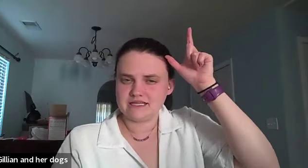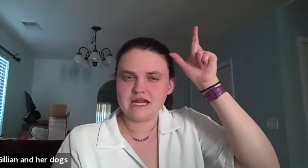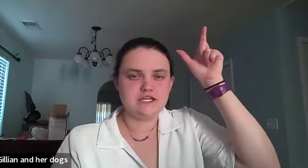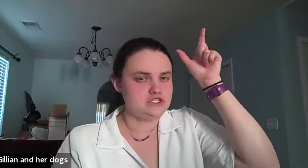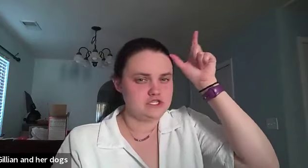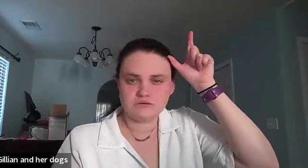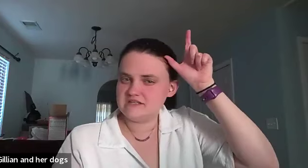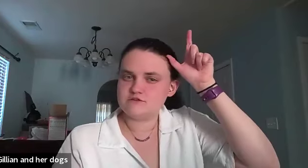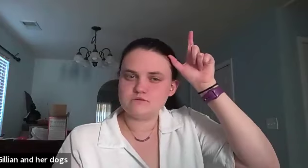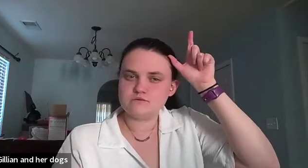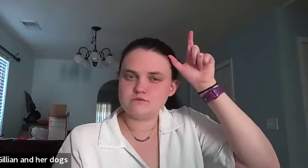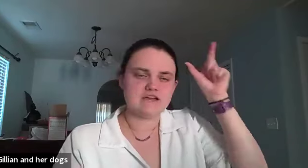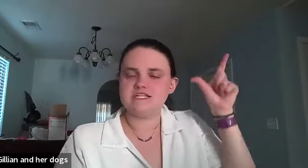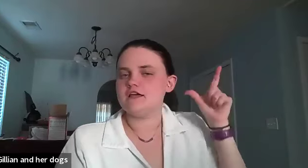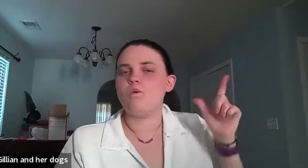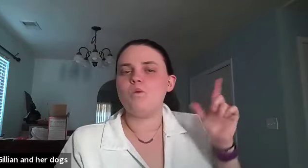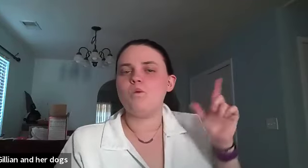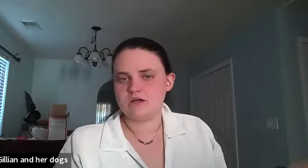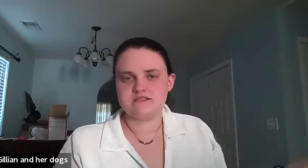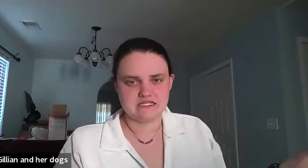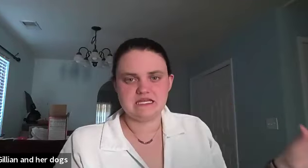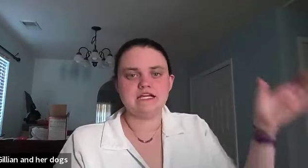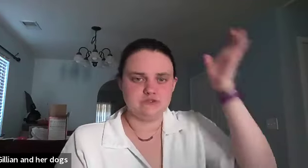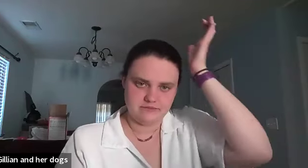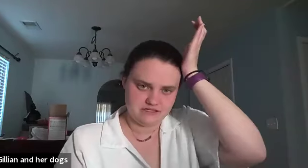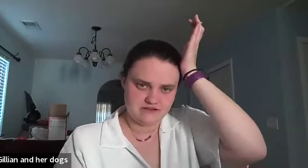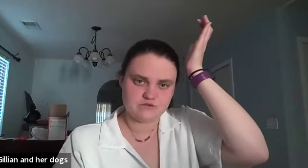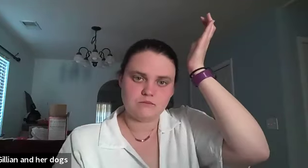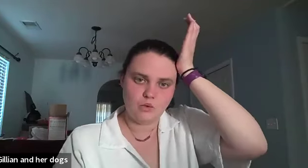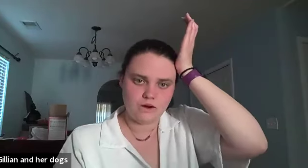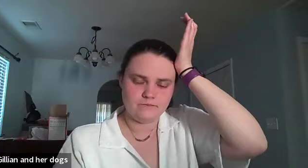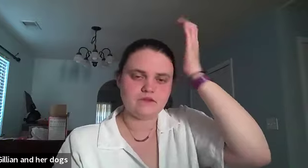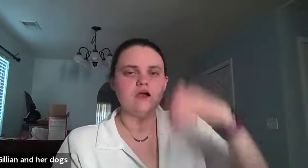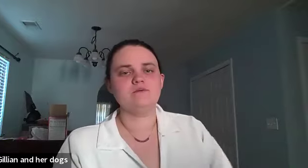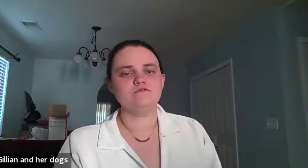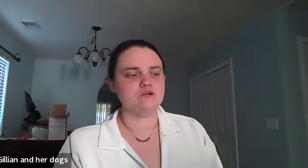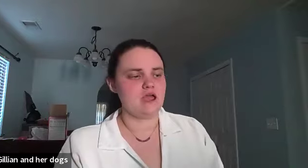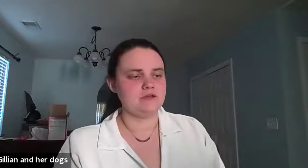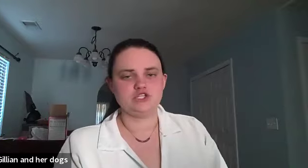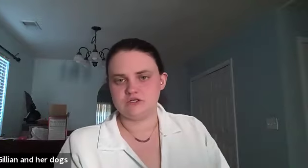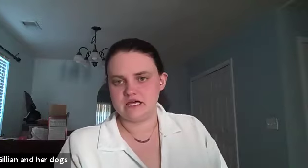said, I don't see this one often. I think I've seen it like once or twice and that's it. I do typically see this one more for cabbage and